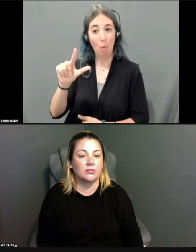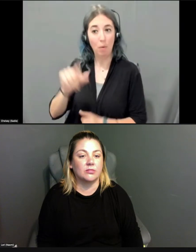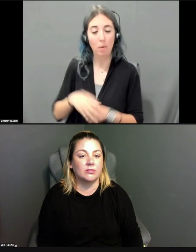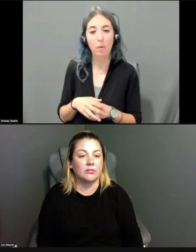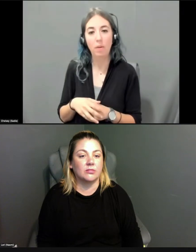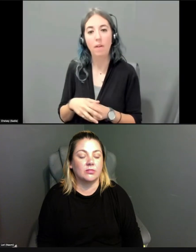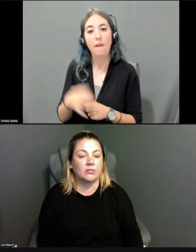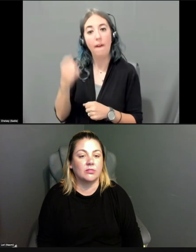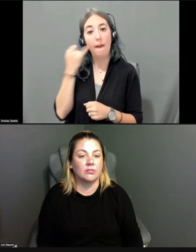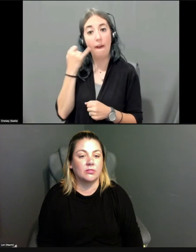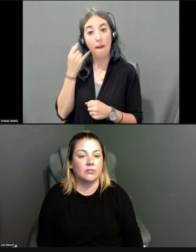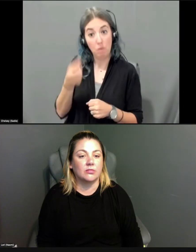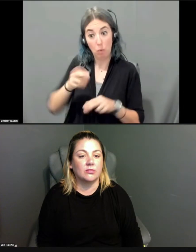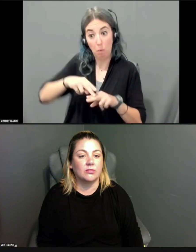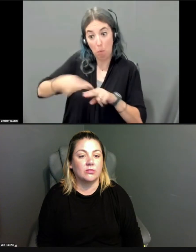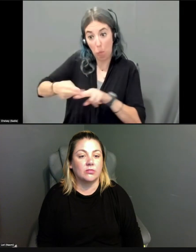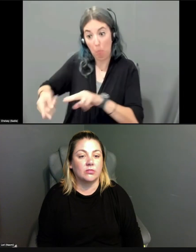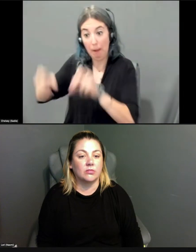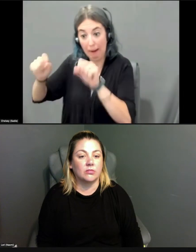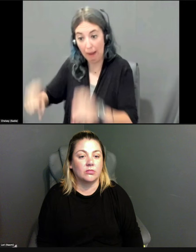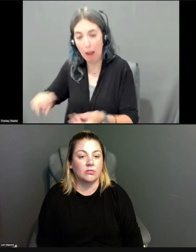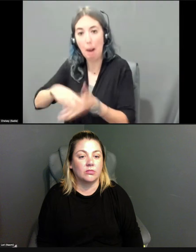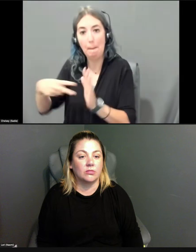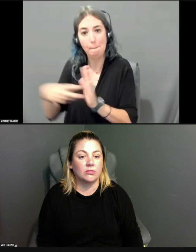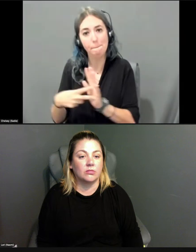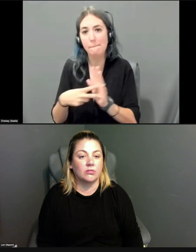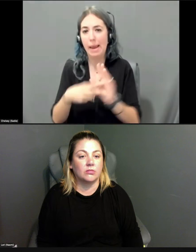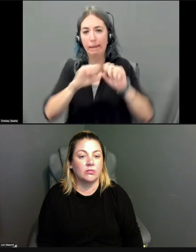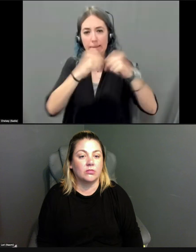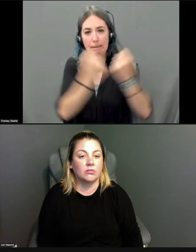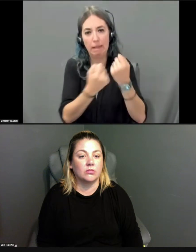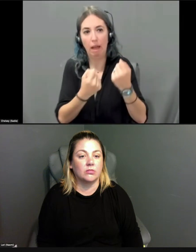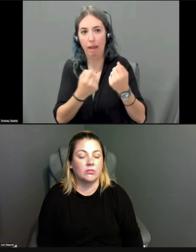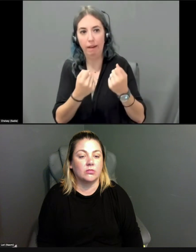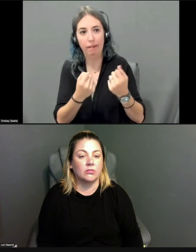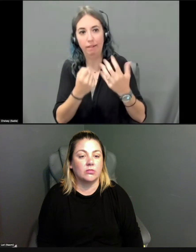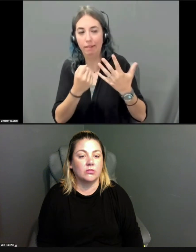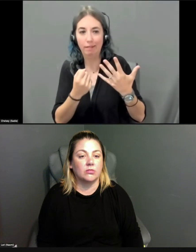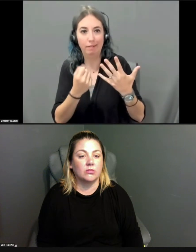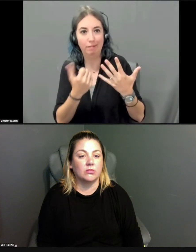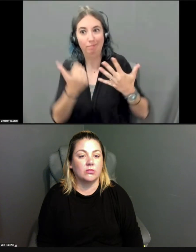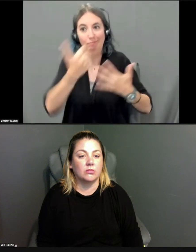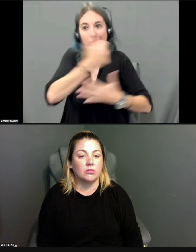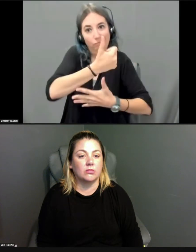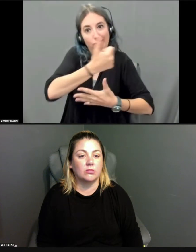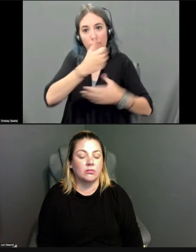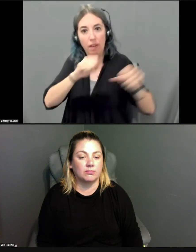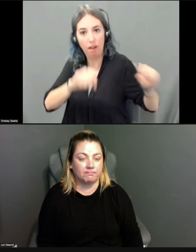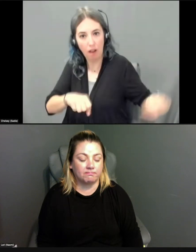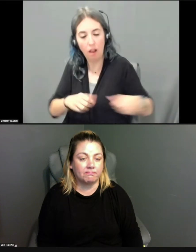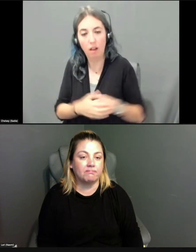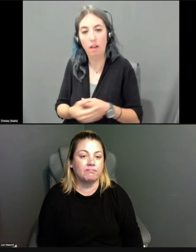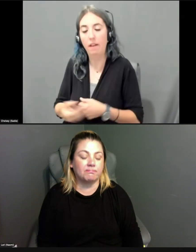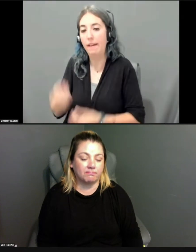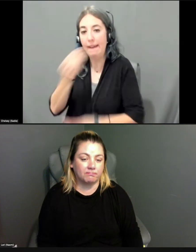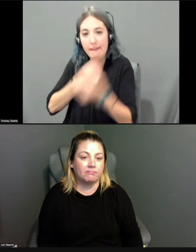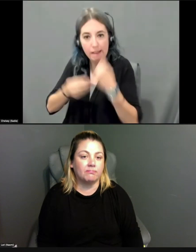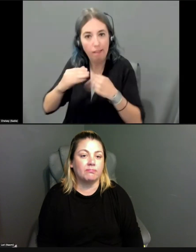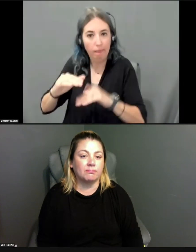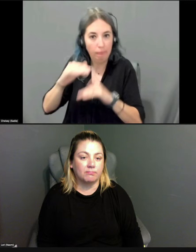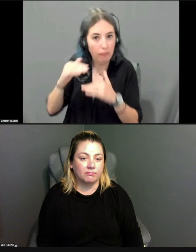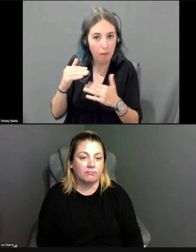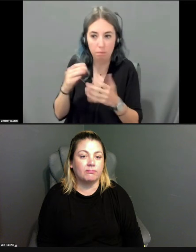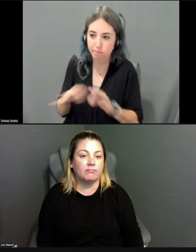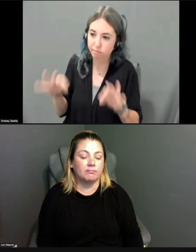status and demonize certain ways of eating while elevating others. And I think the big thing to point out about diet